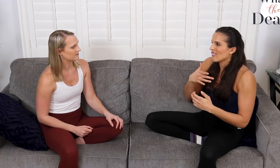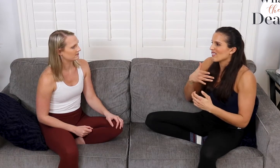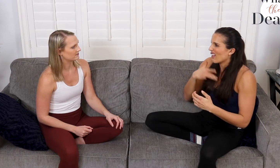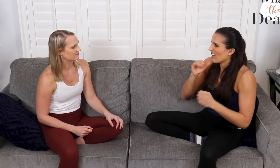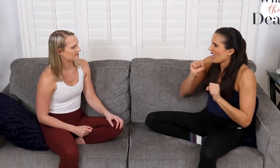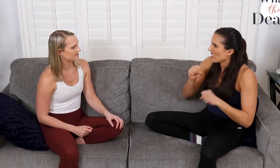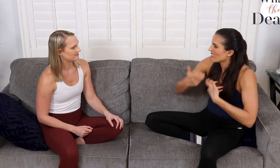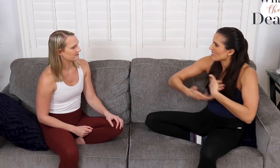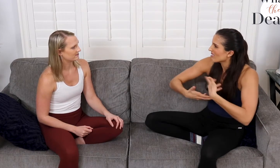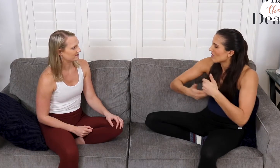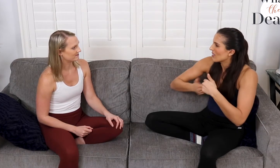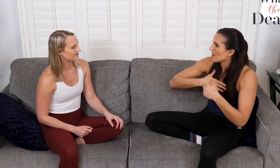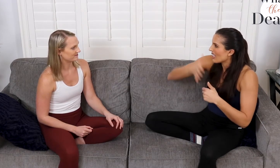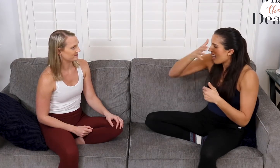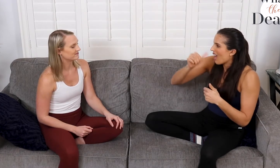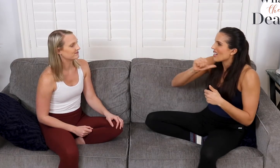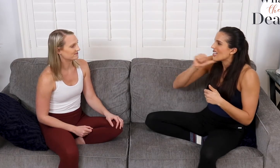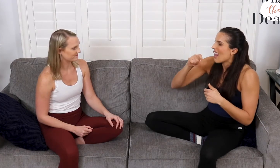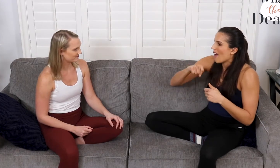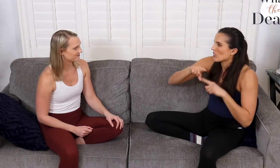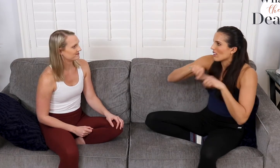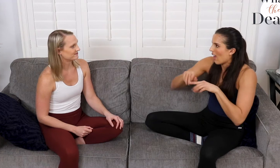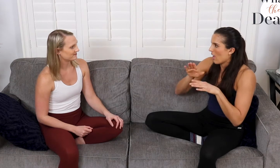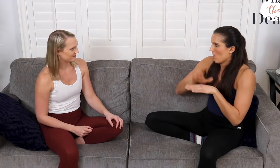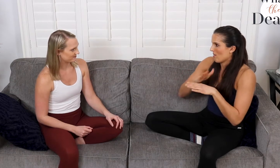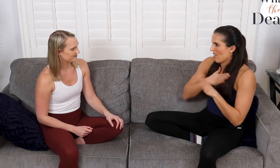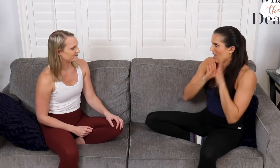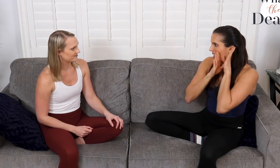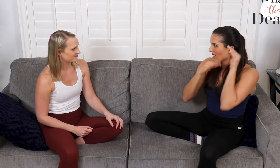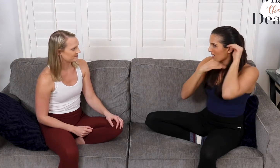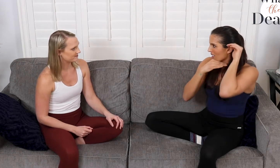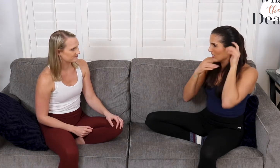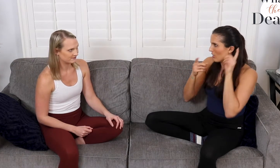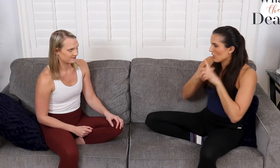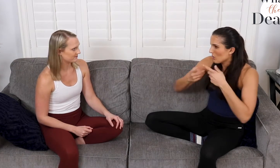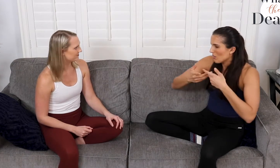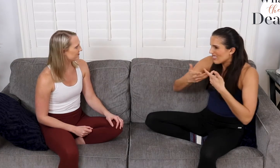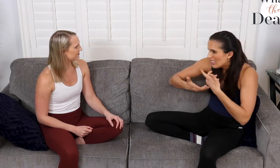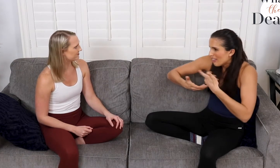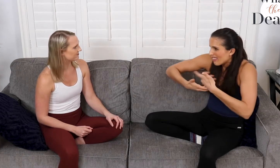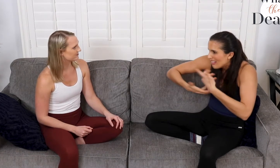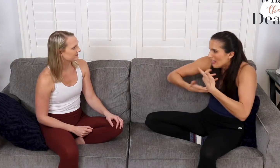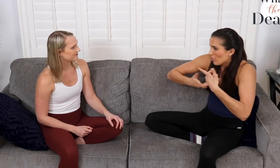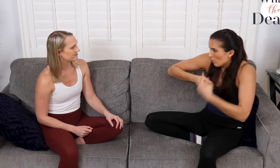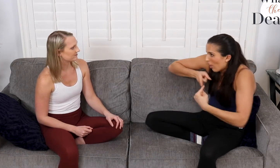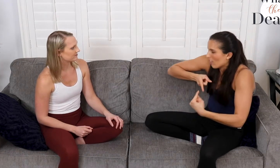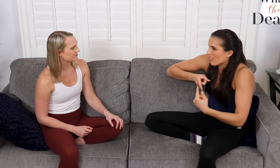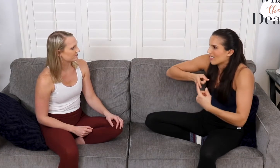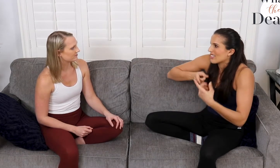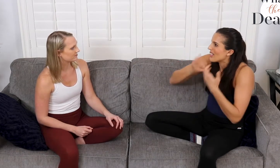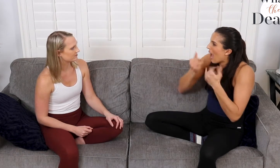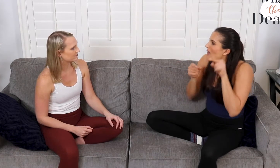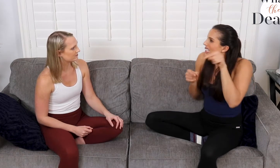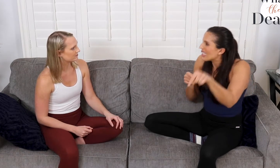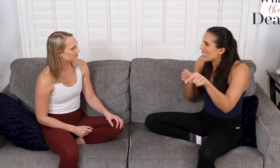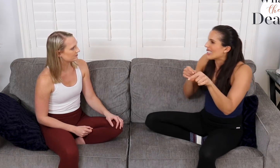classes and he's really rolling up his sleeves and wanting to learn. And my dad's older, so it's harder for him to retain the information, but he's